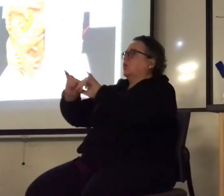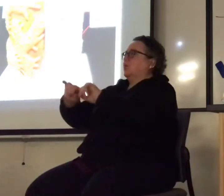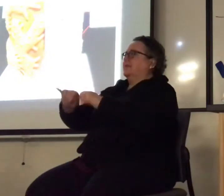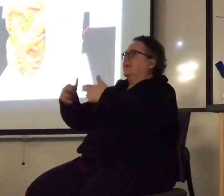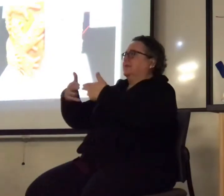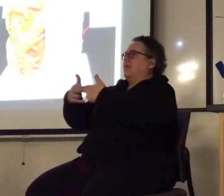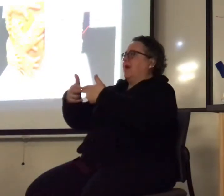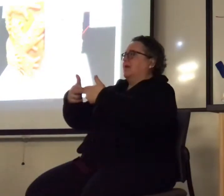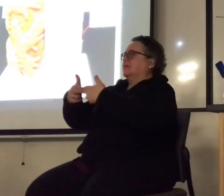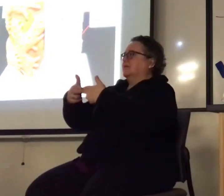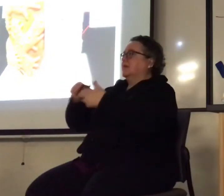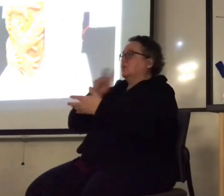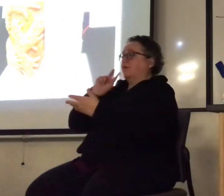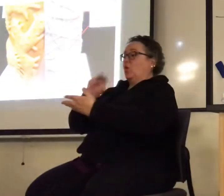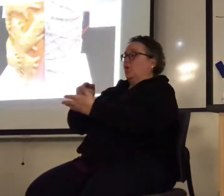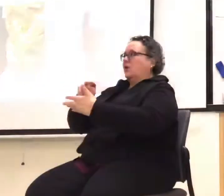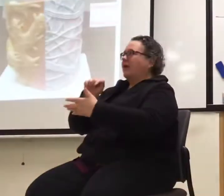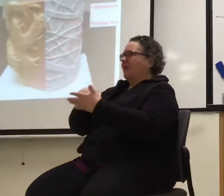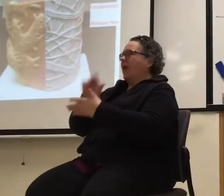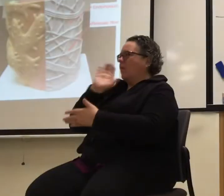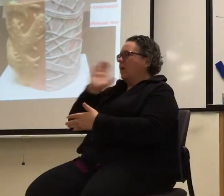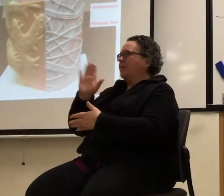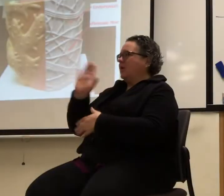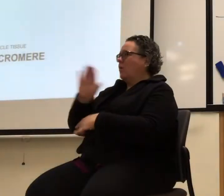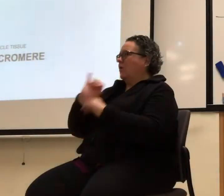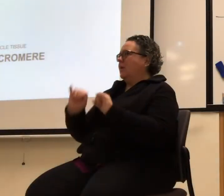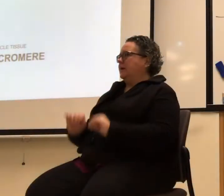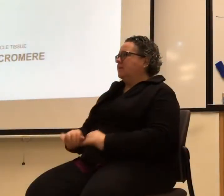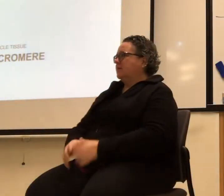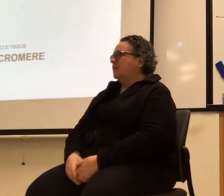You'll have time in lab to look at those today.